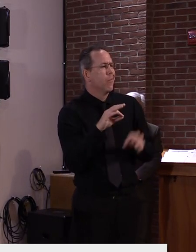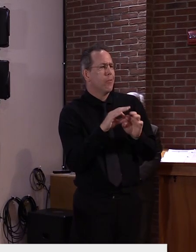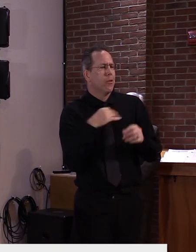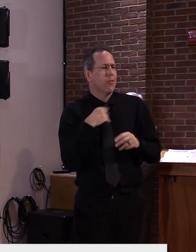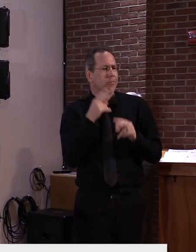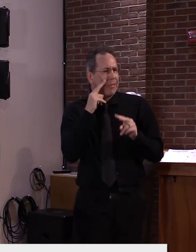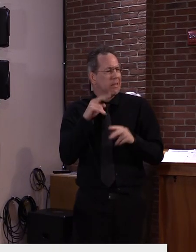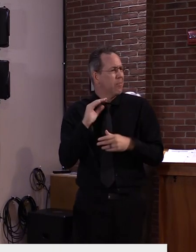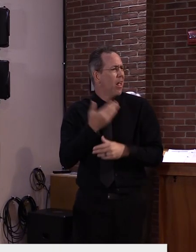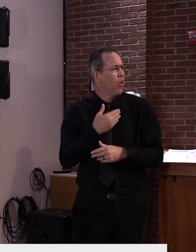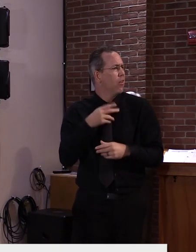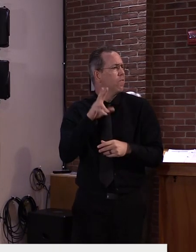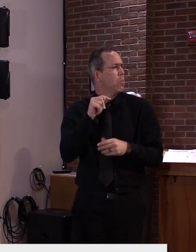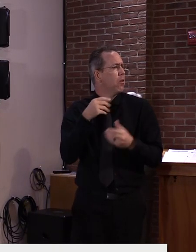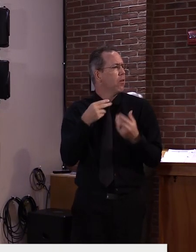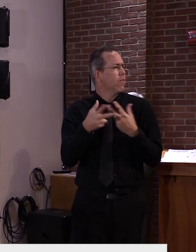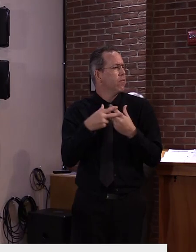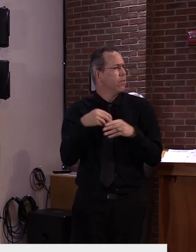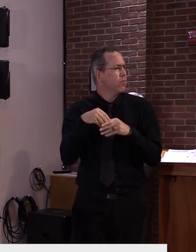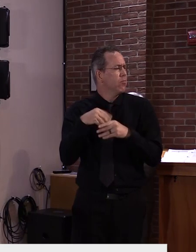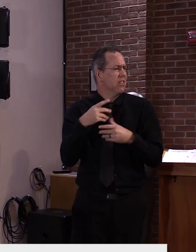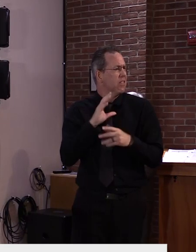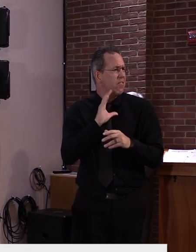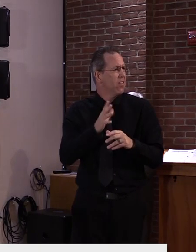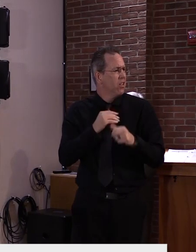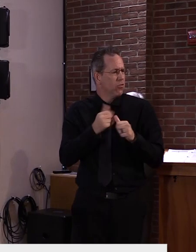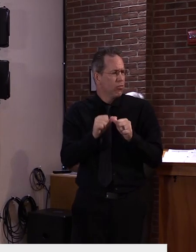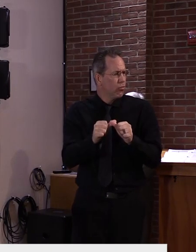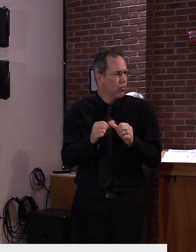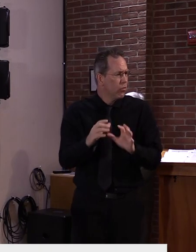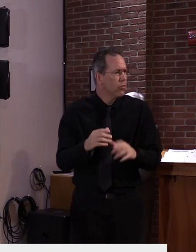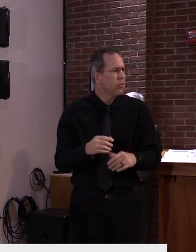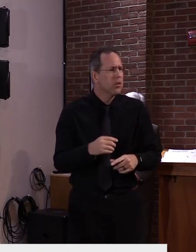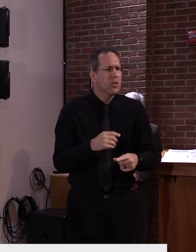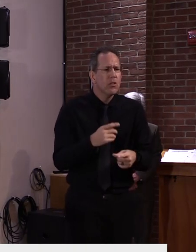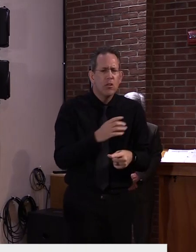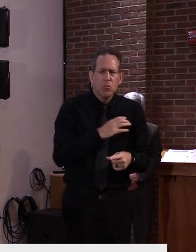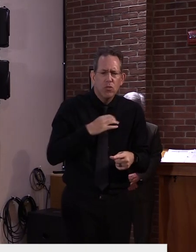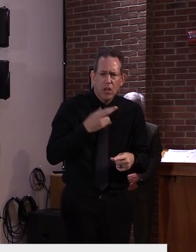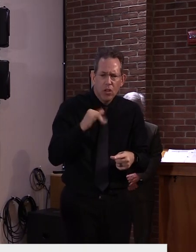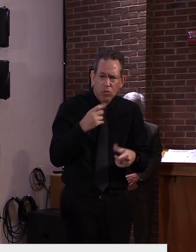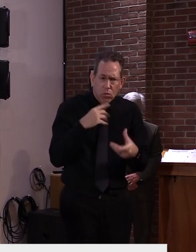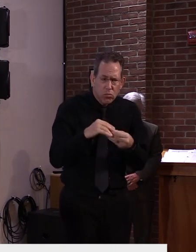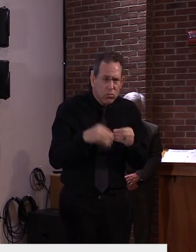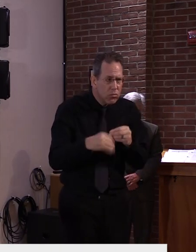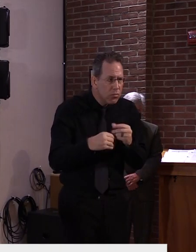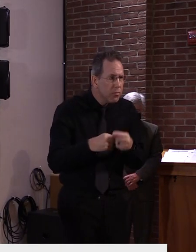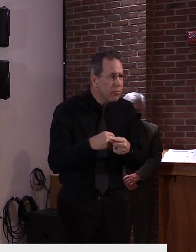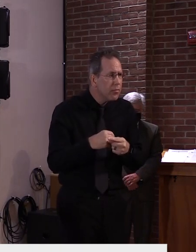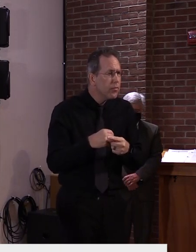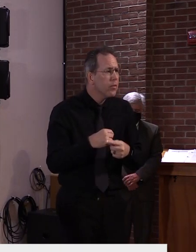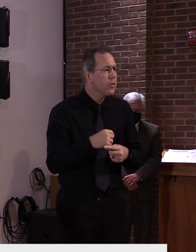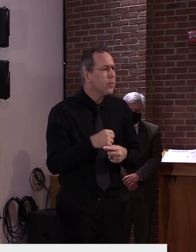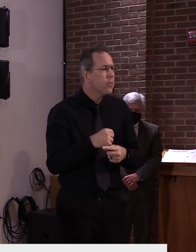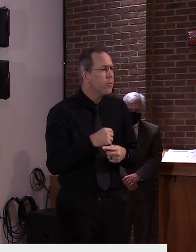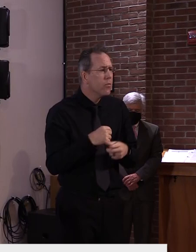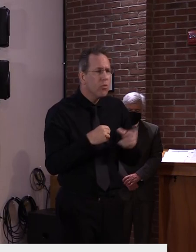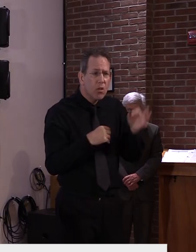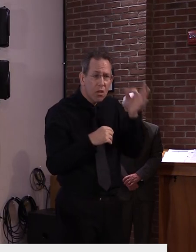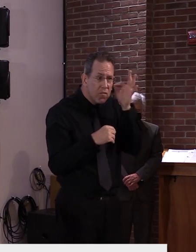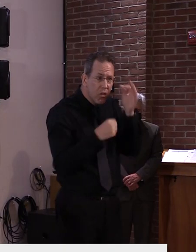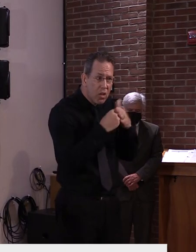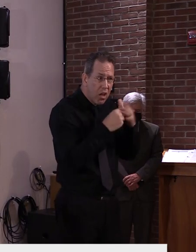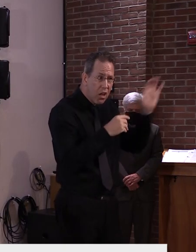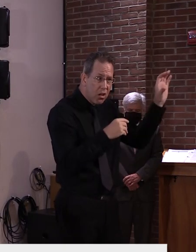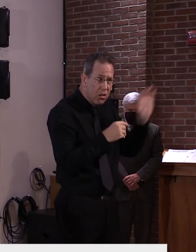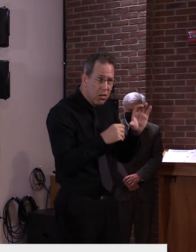Commissioner Harrington, do you have the answer on the tax question on the $600, whether that's taxed and collected by the